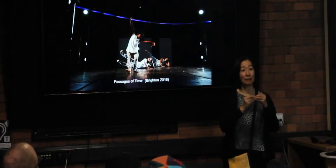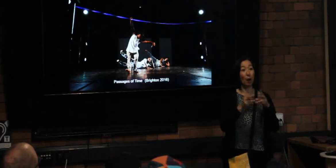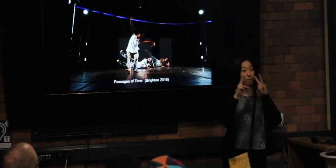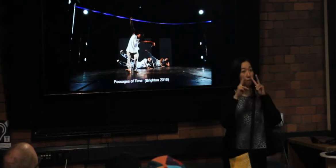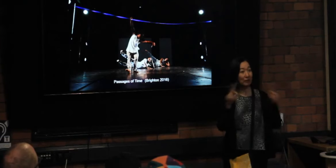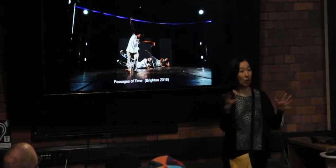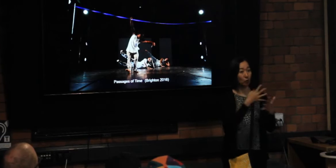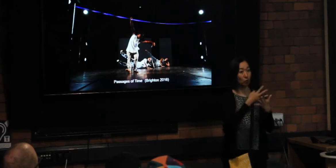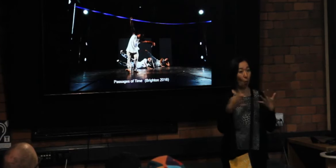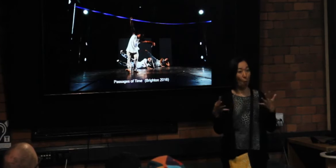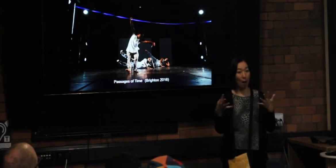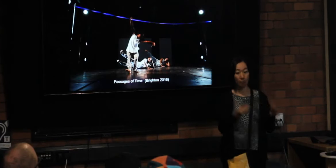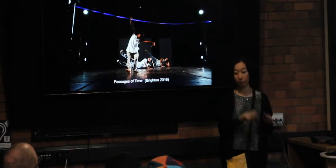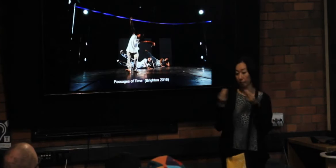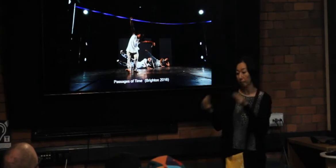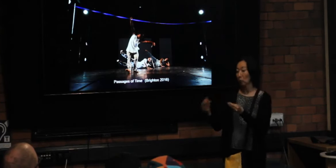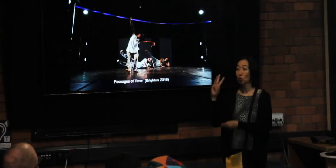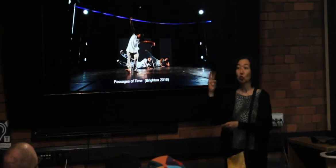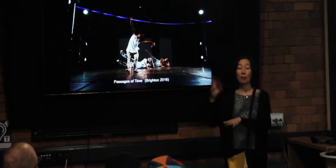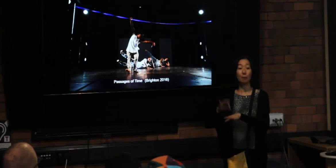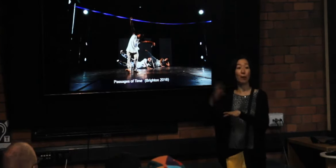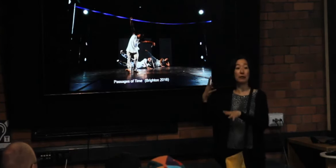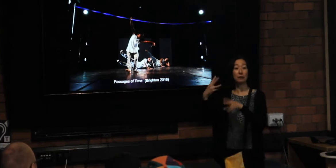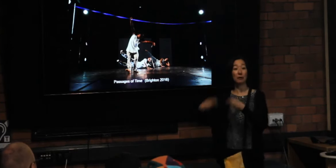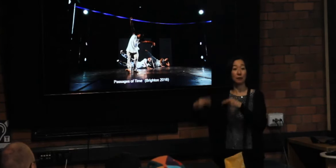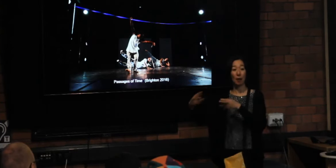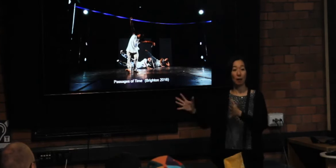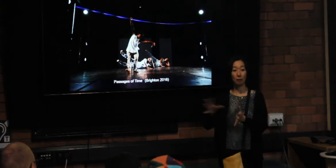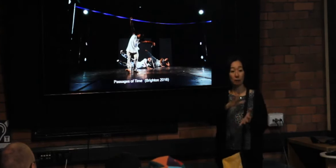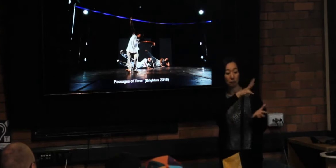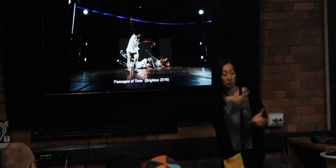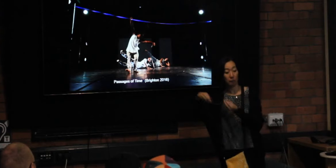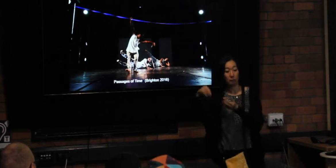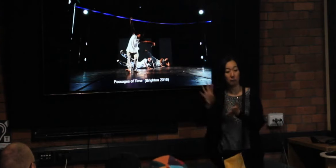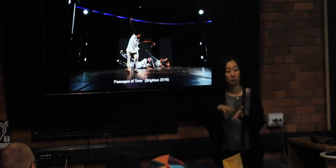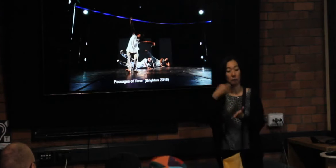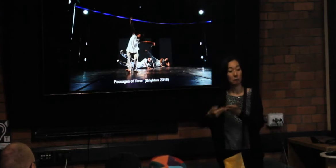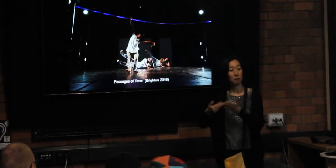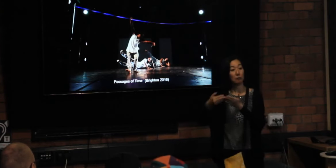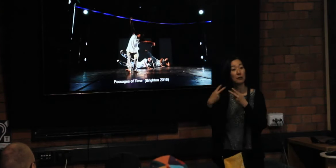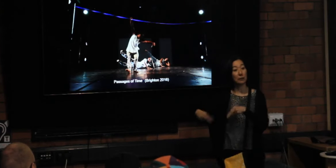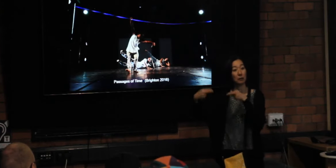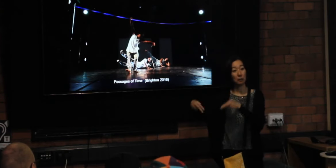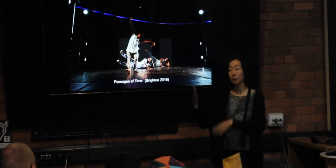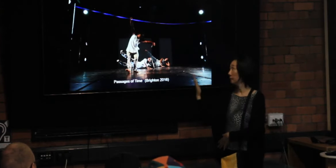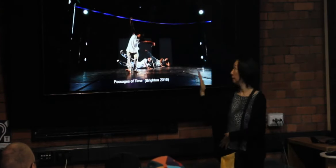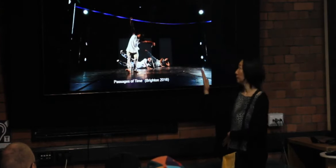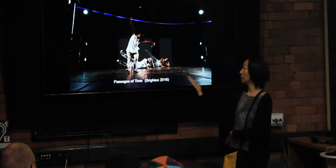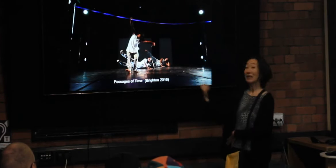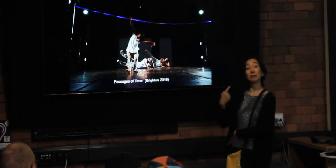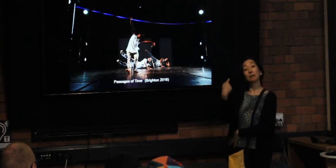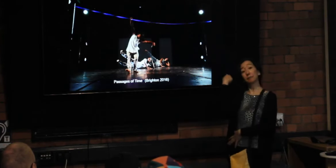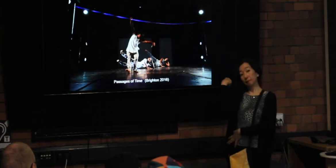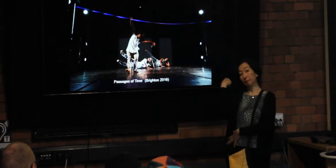working on creating a visual score. These professional dancers here took